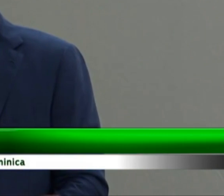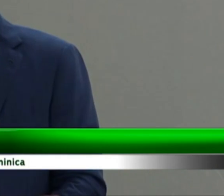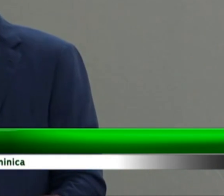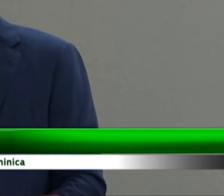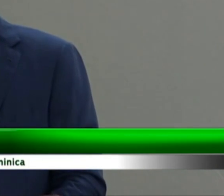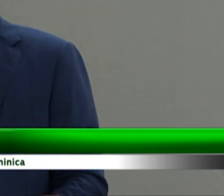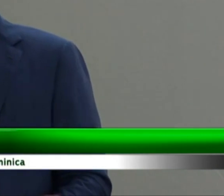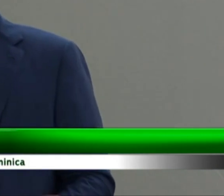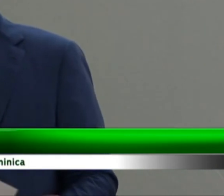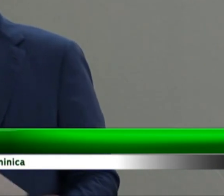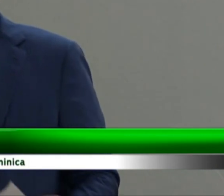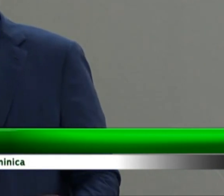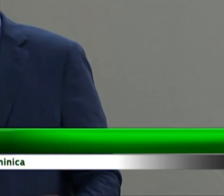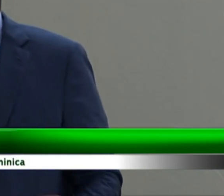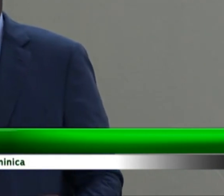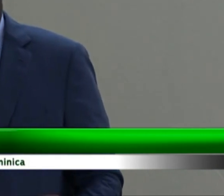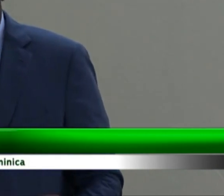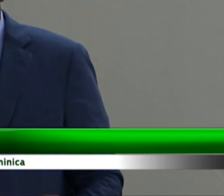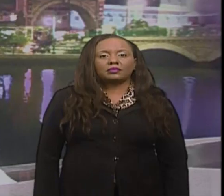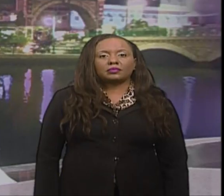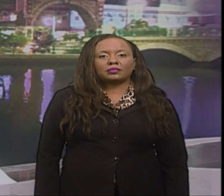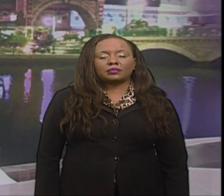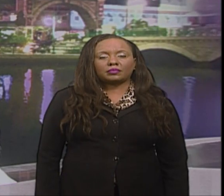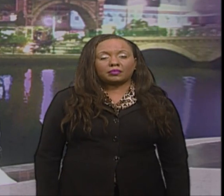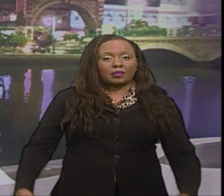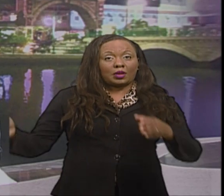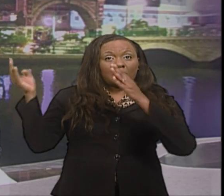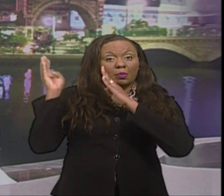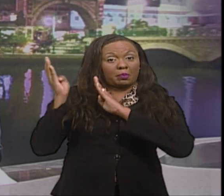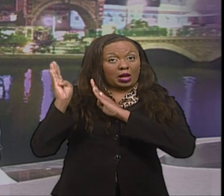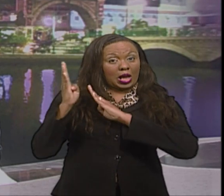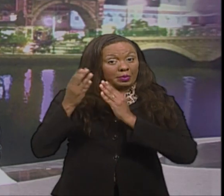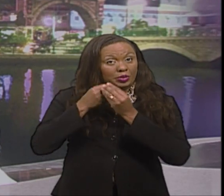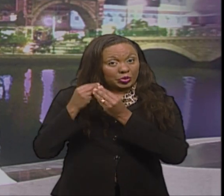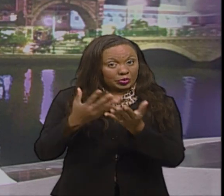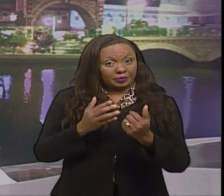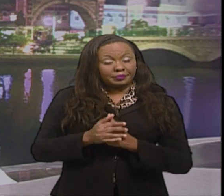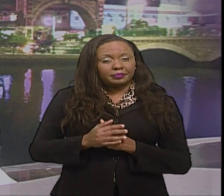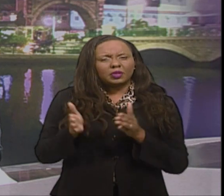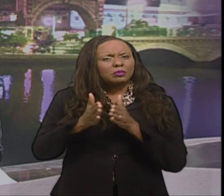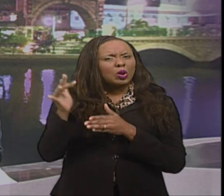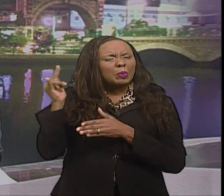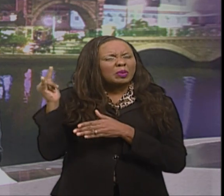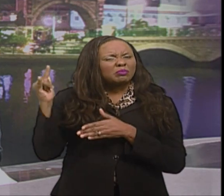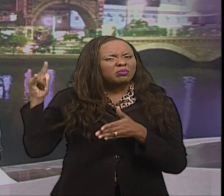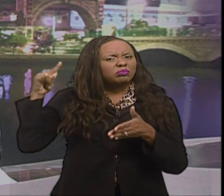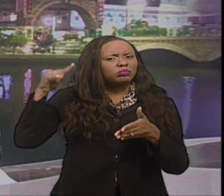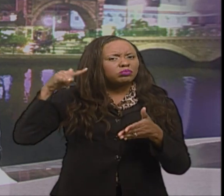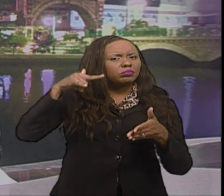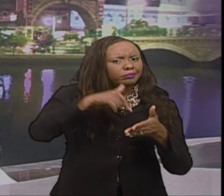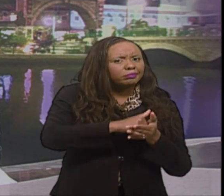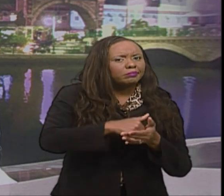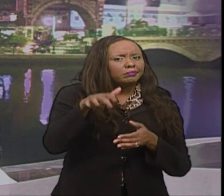disposal to make this all happen. In the Bahamas, wreckage from a small plane that crashed off